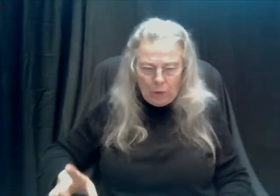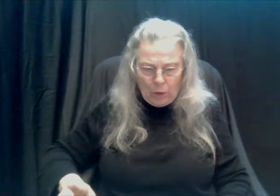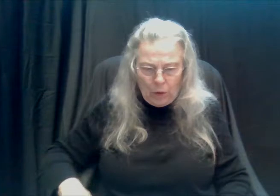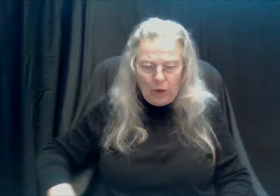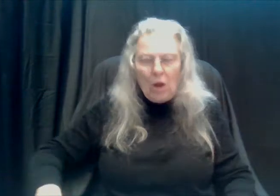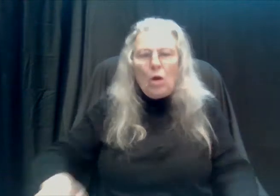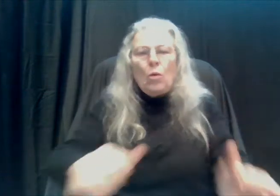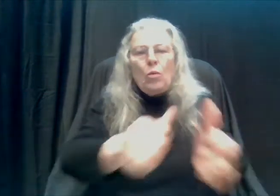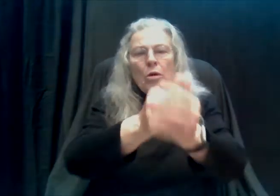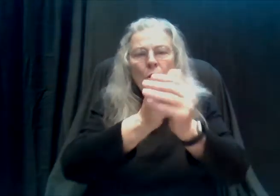Lord.